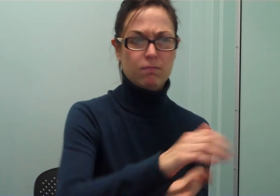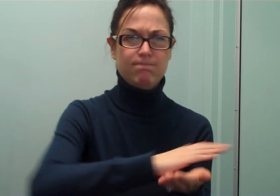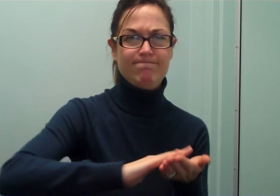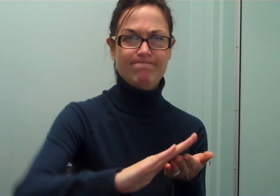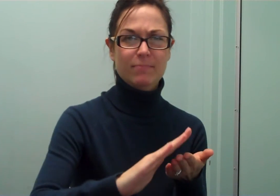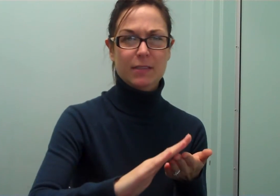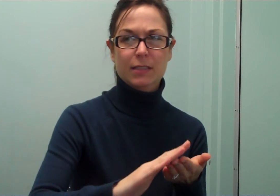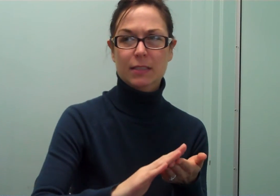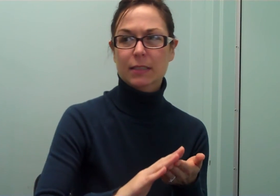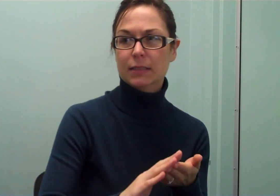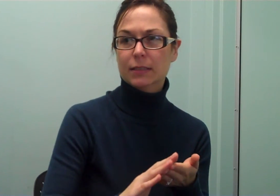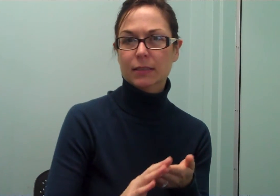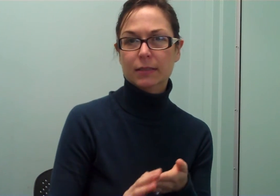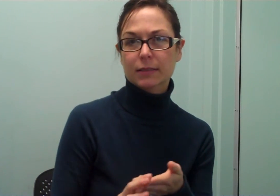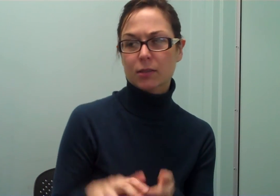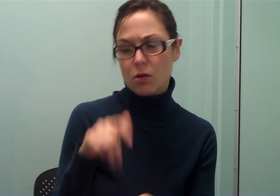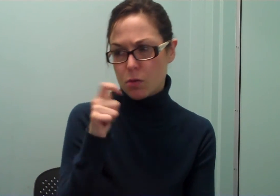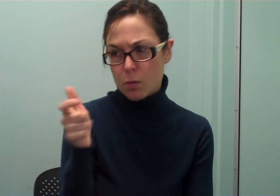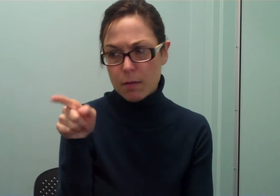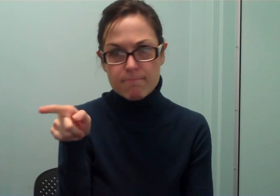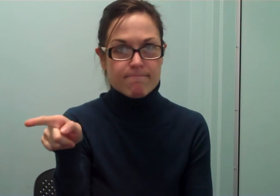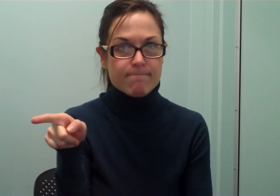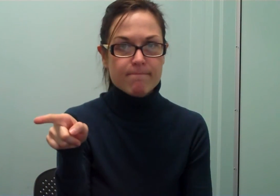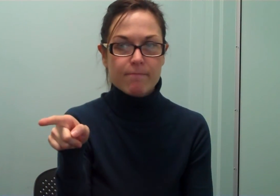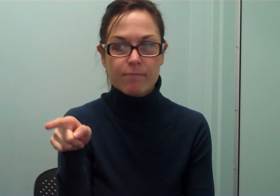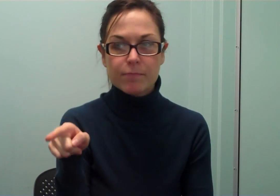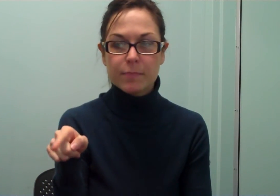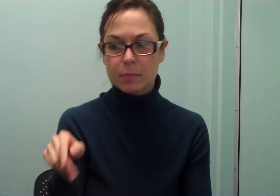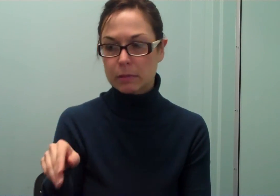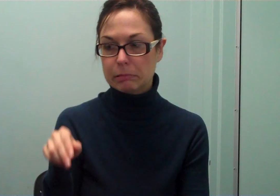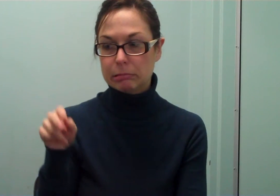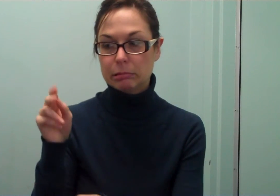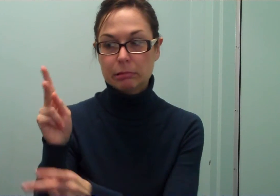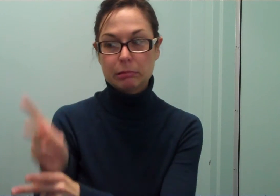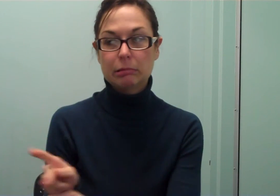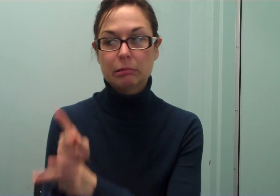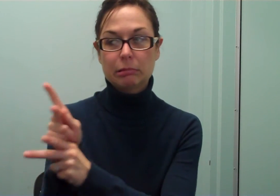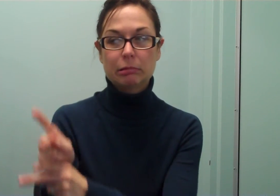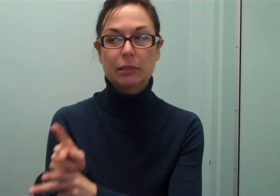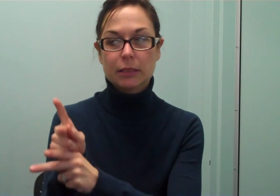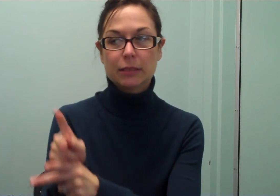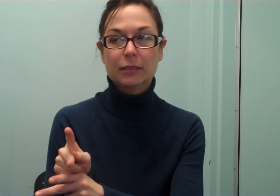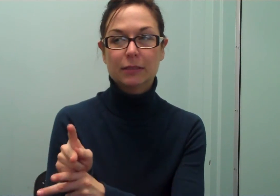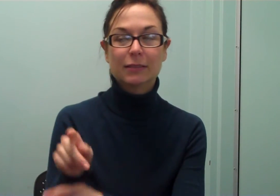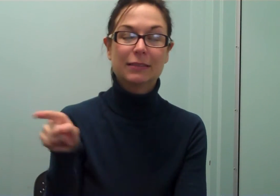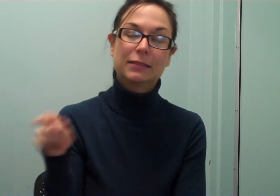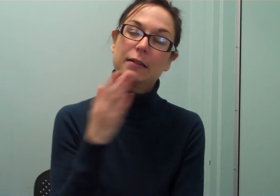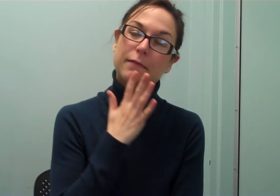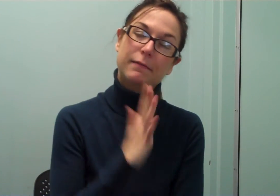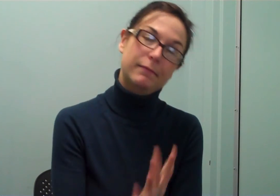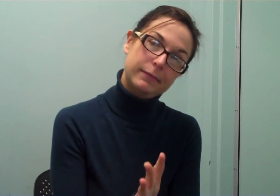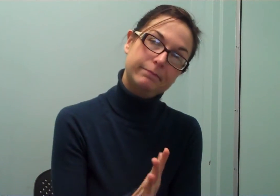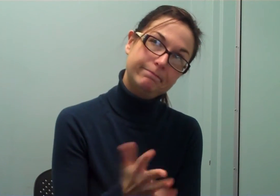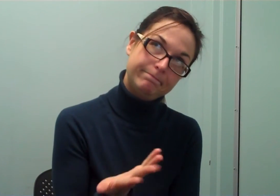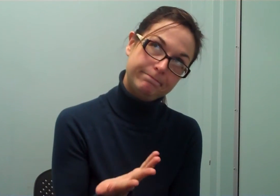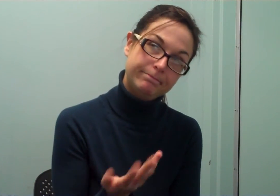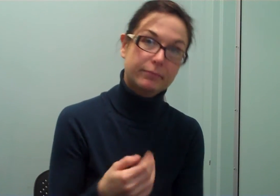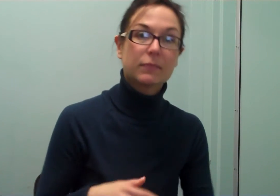He's very careful. I mean, he's as careful as a 5-year-old can be. But I want you to know that I'm very conscientious about